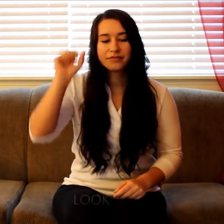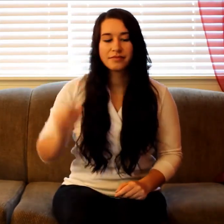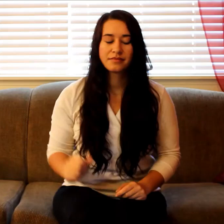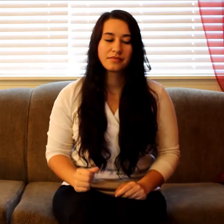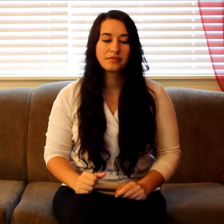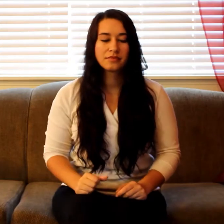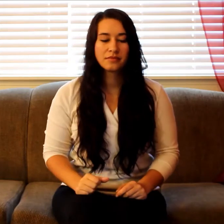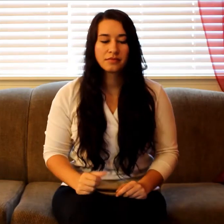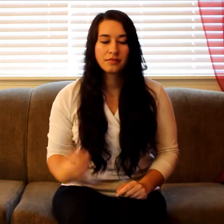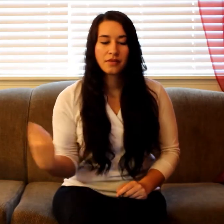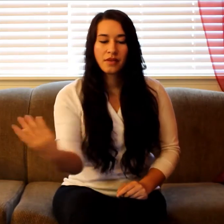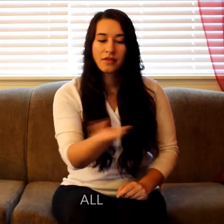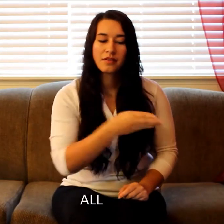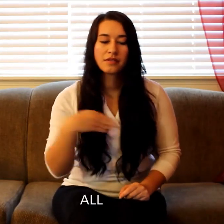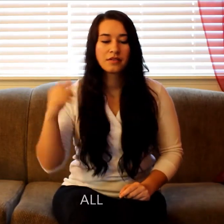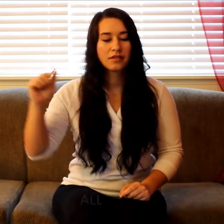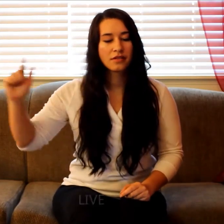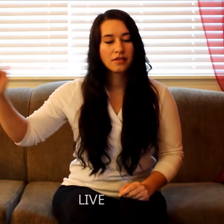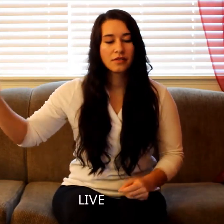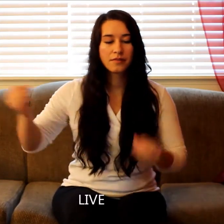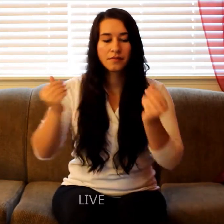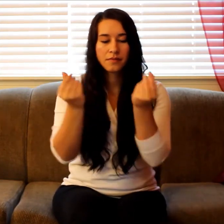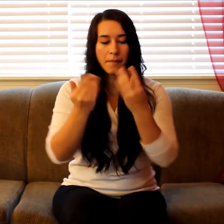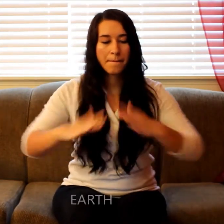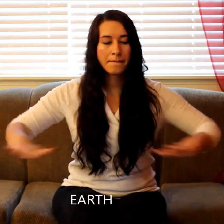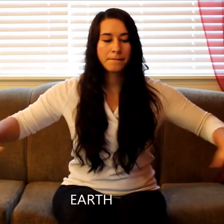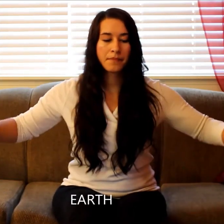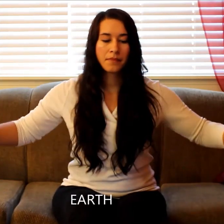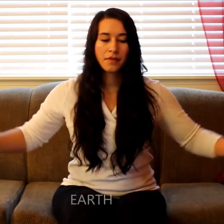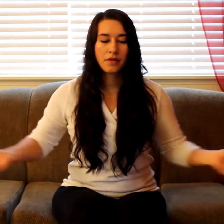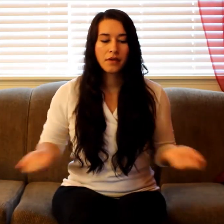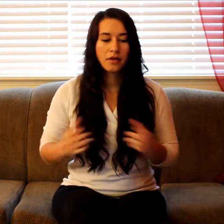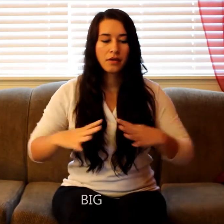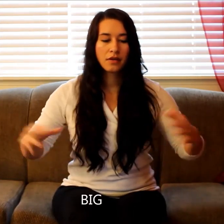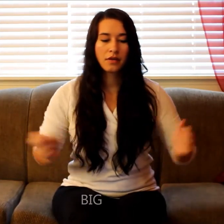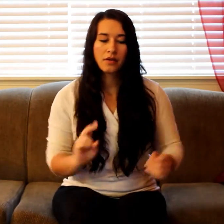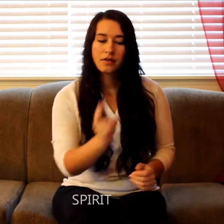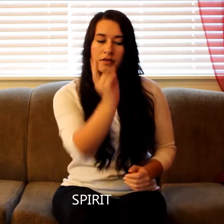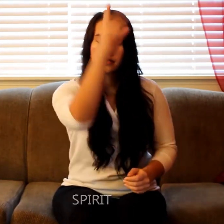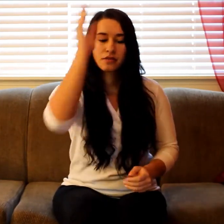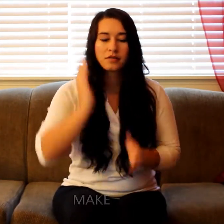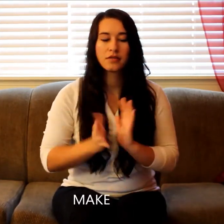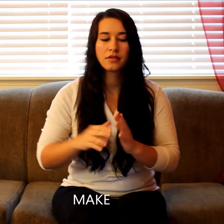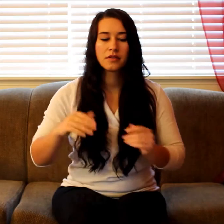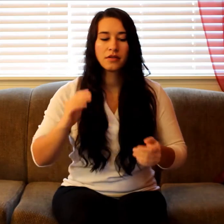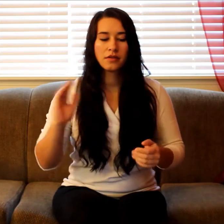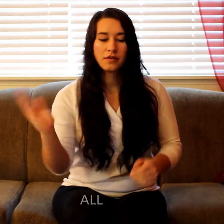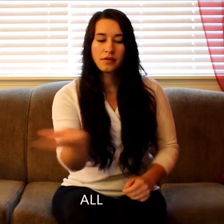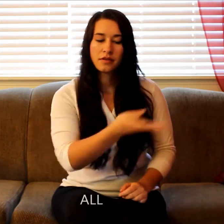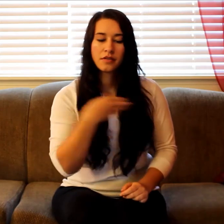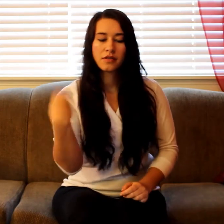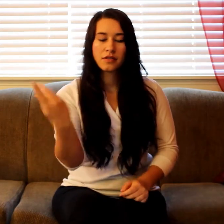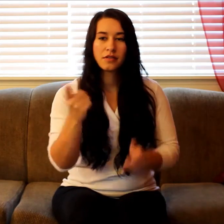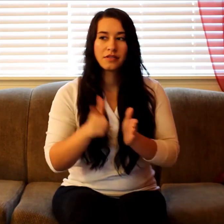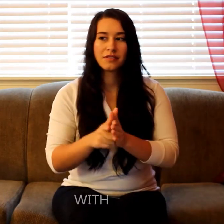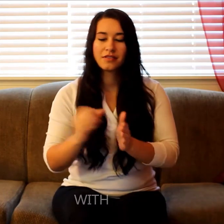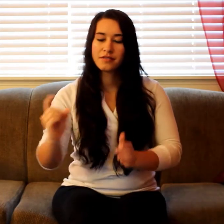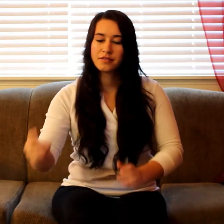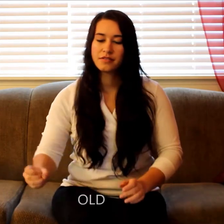around, and there's everything that can be found. Great maker gave it all to you and me, with old